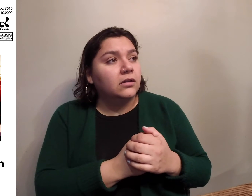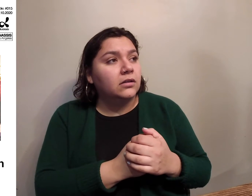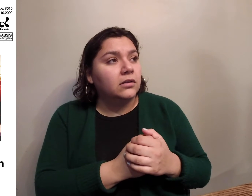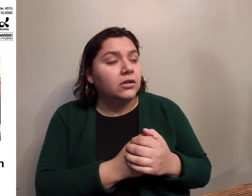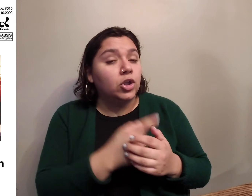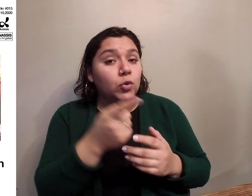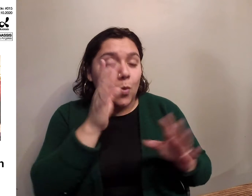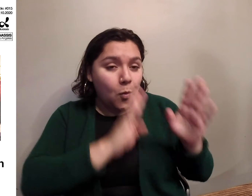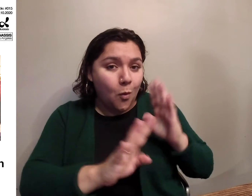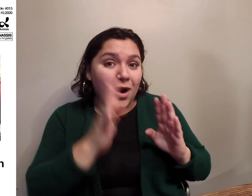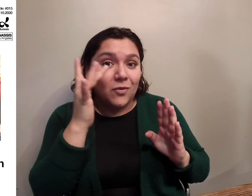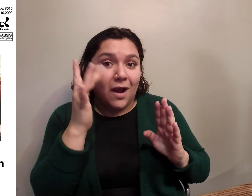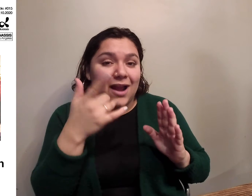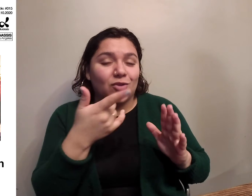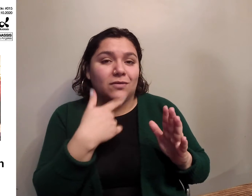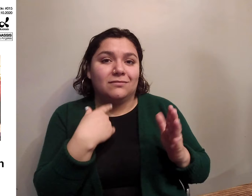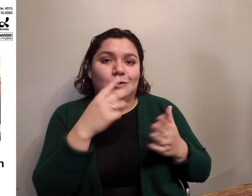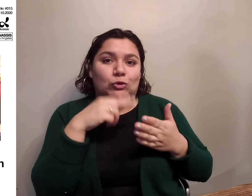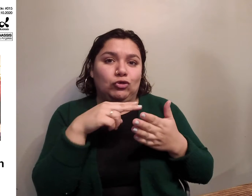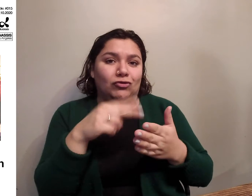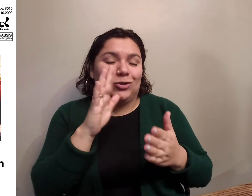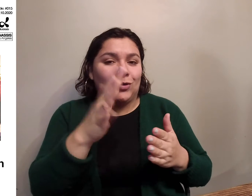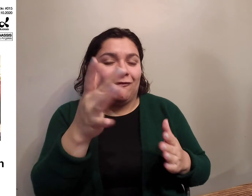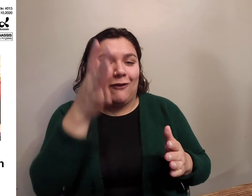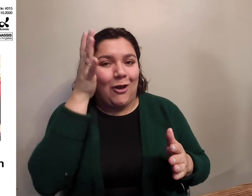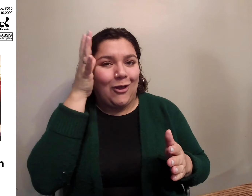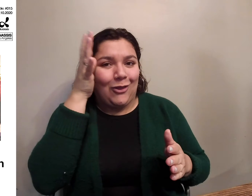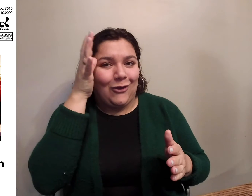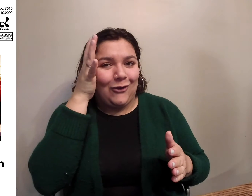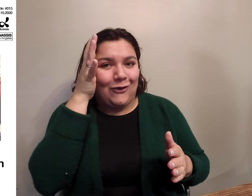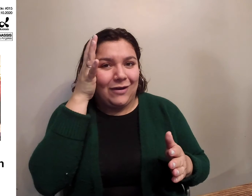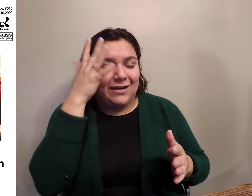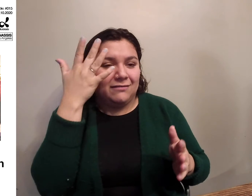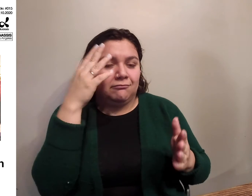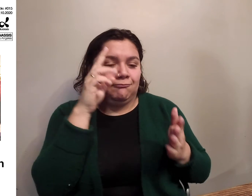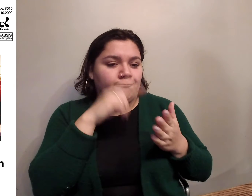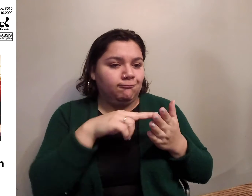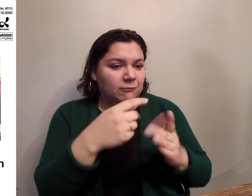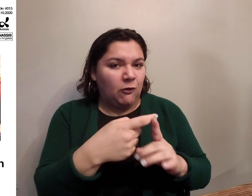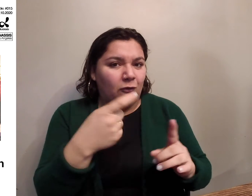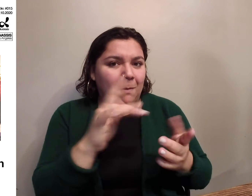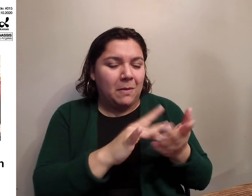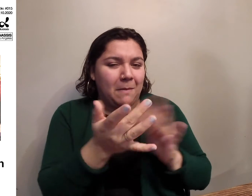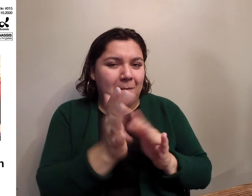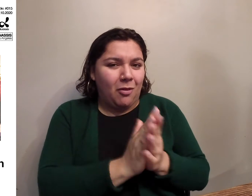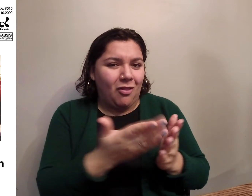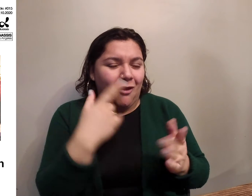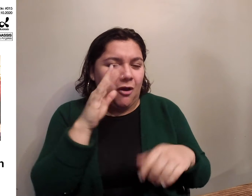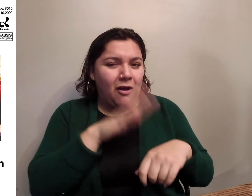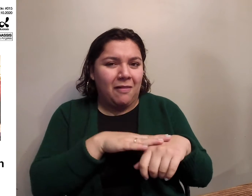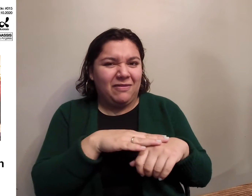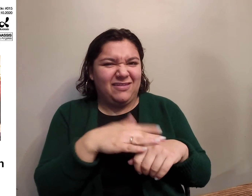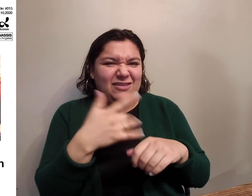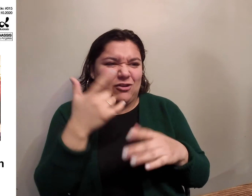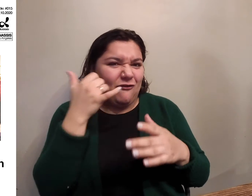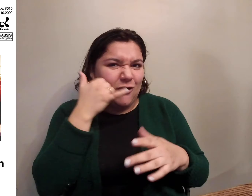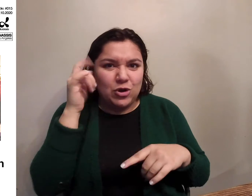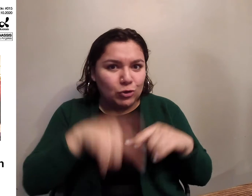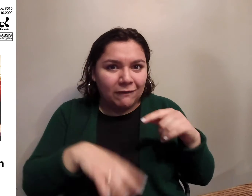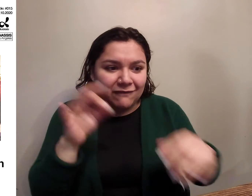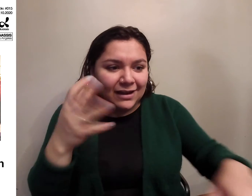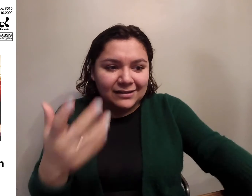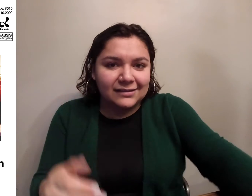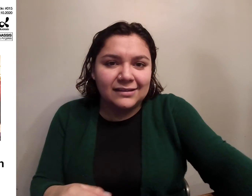you were worried because you were going to read to your father passages from the Bible on the phone, and you couldn't find